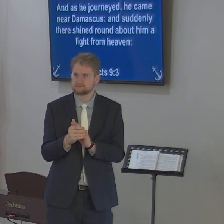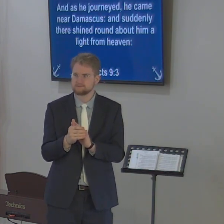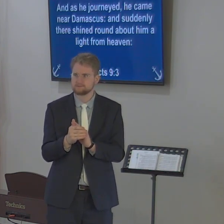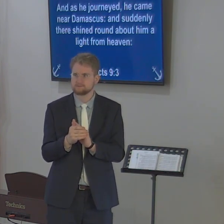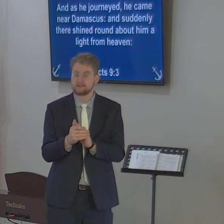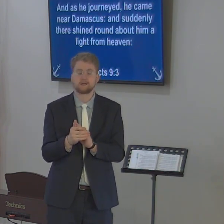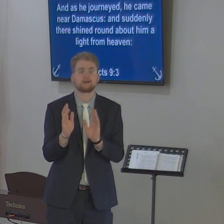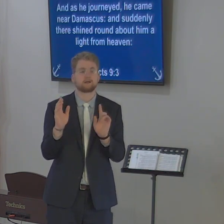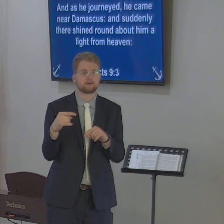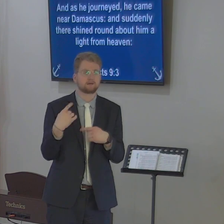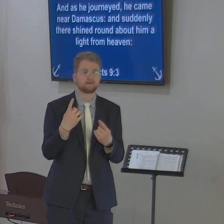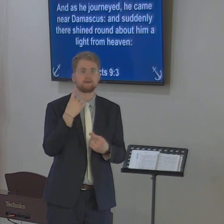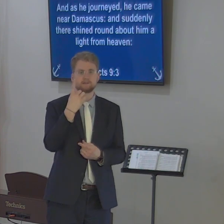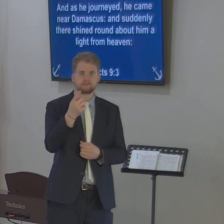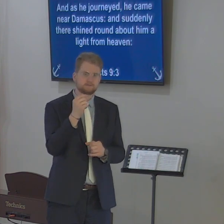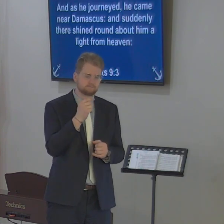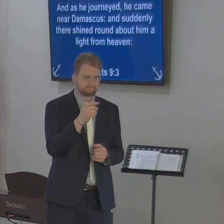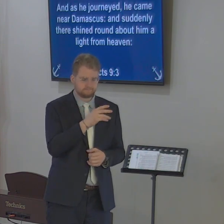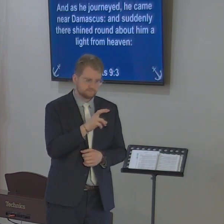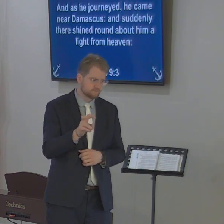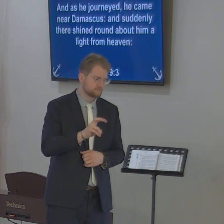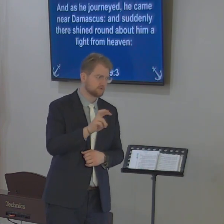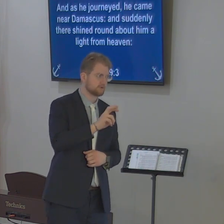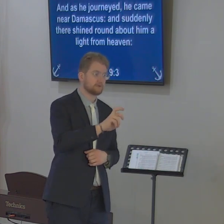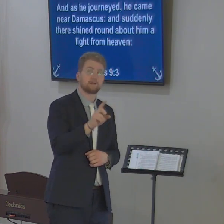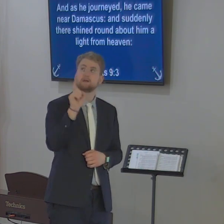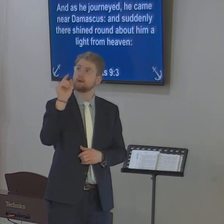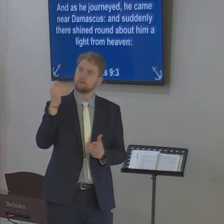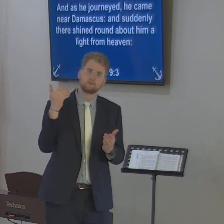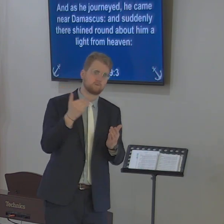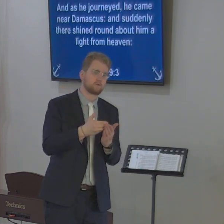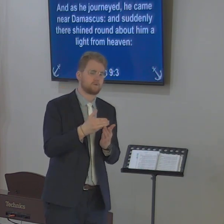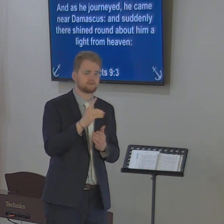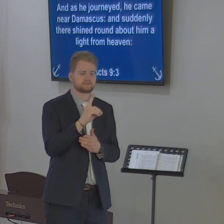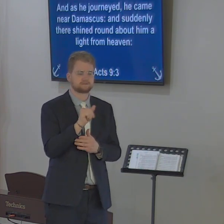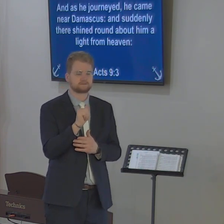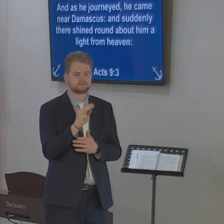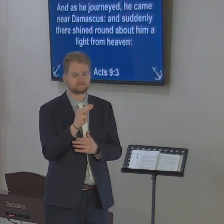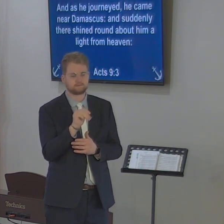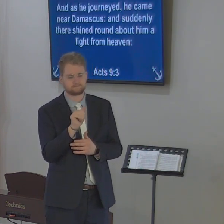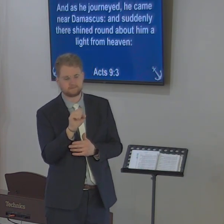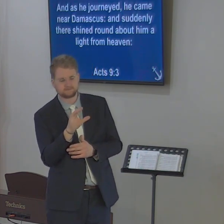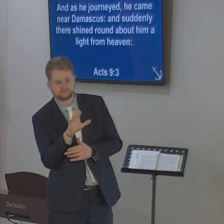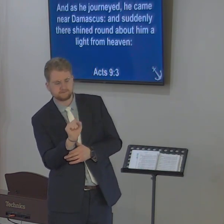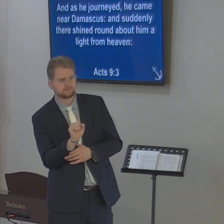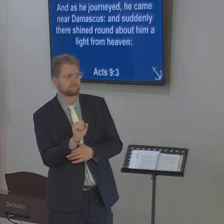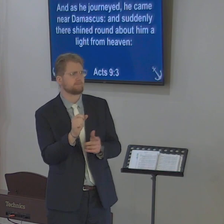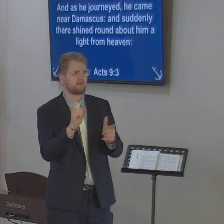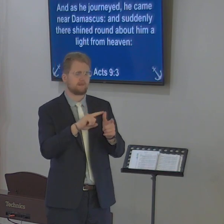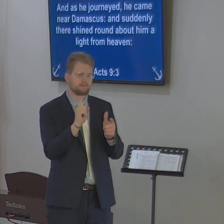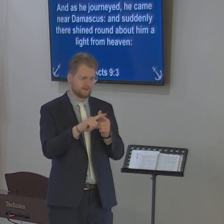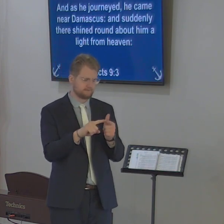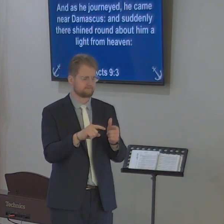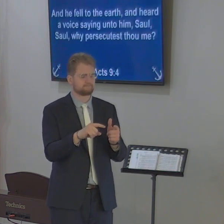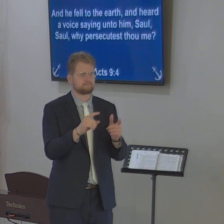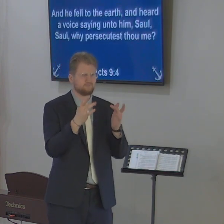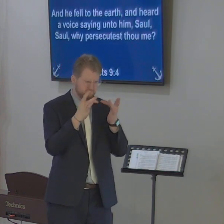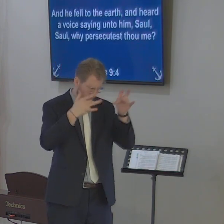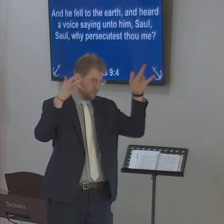As he journeyed, he came near Damascus, and suddenly there shined round about him a light from